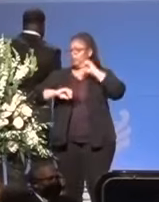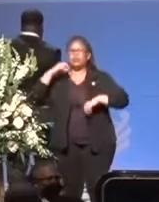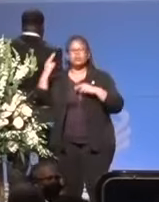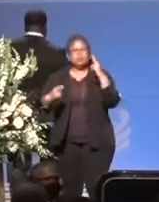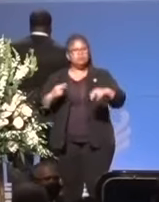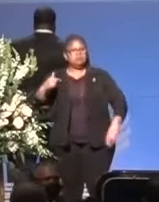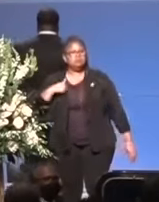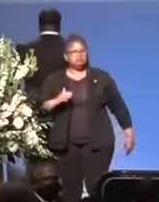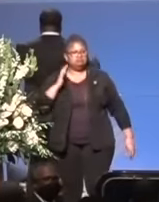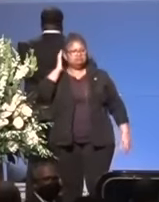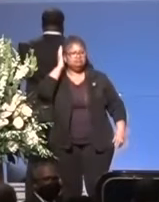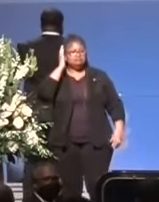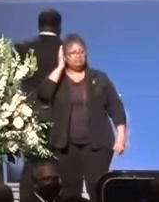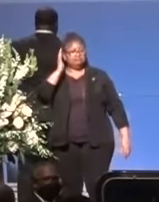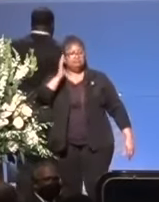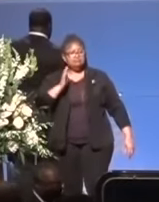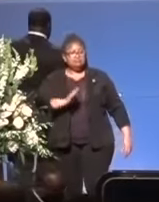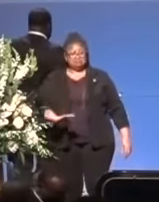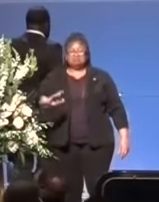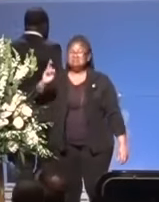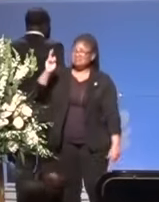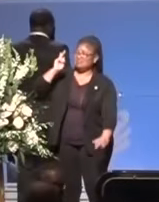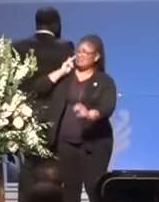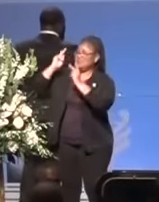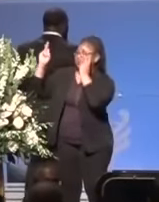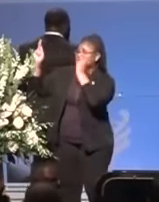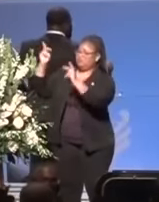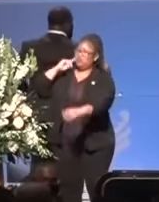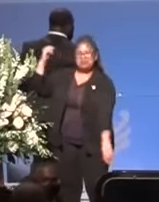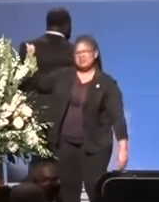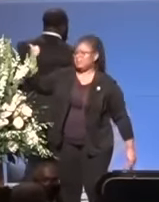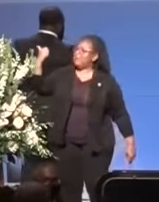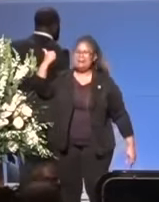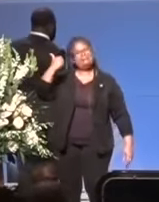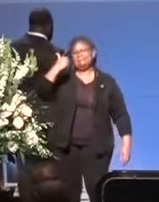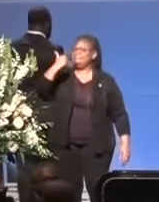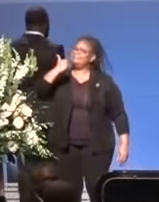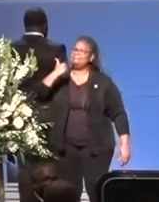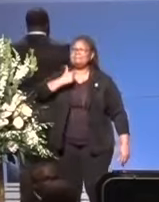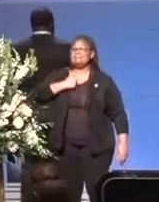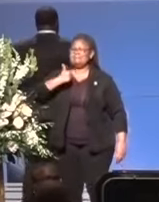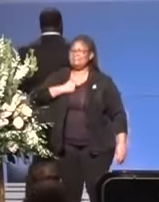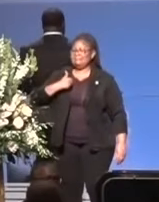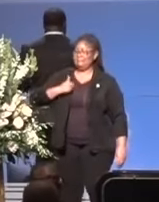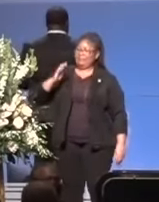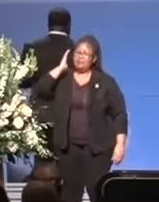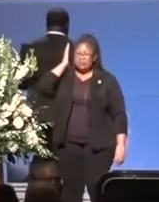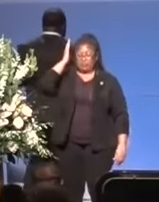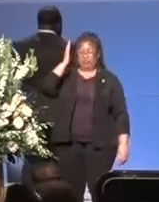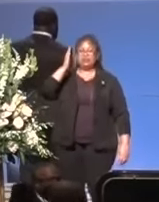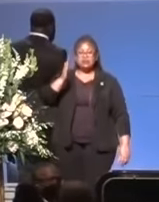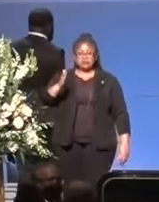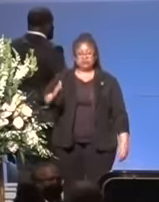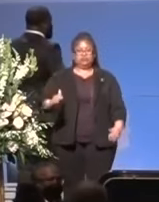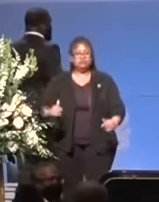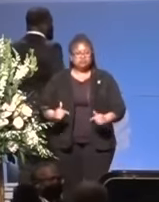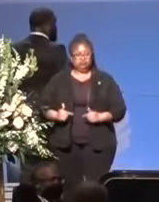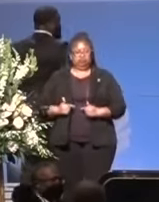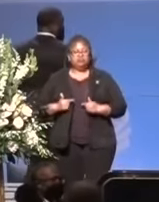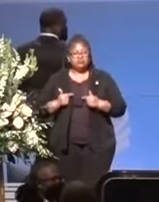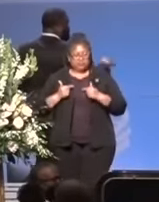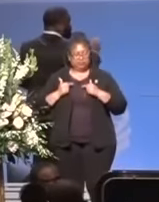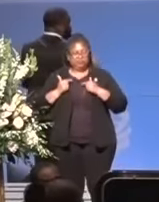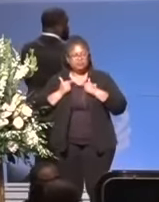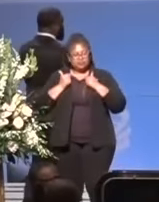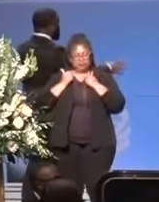I shall see. I shall see for myself. myself. I shall be I shall be in the